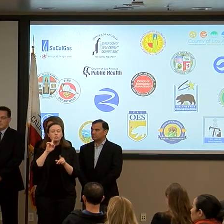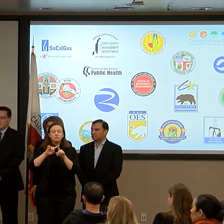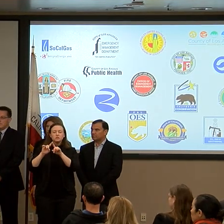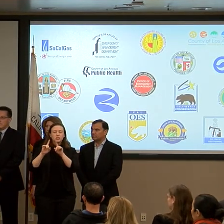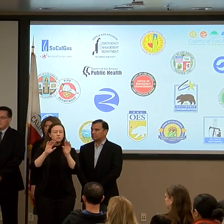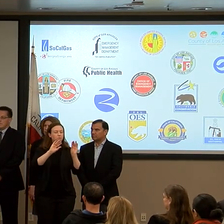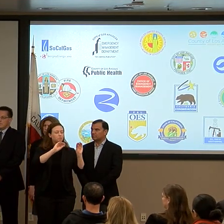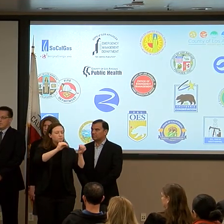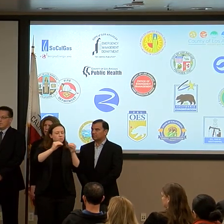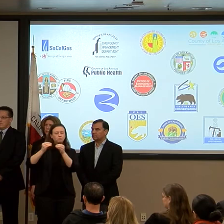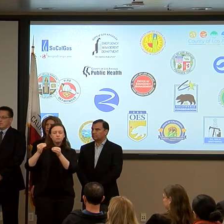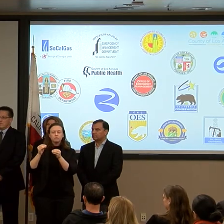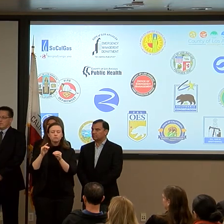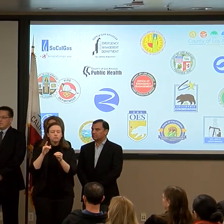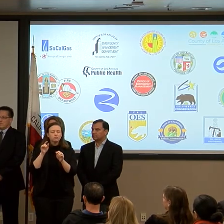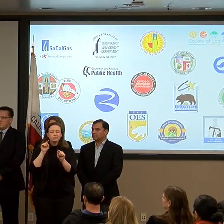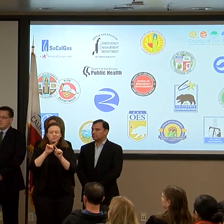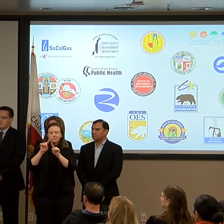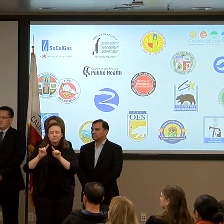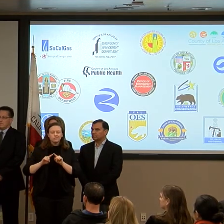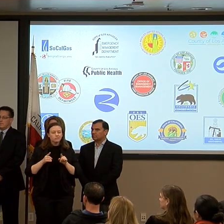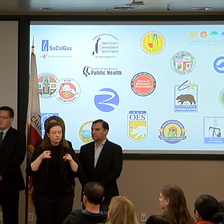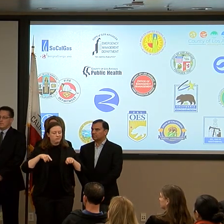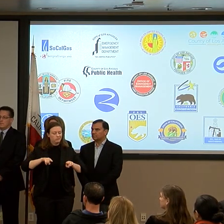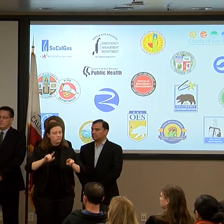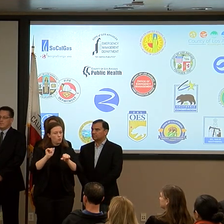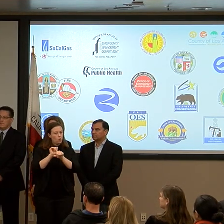were all working in parallel